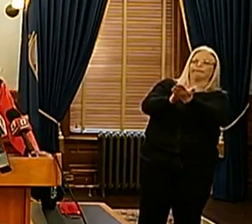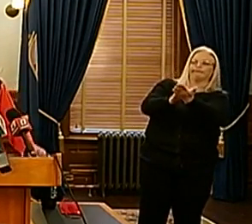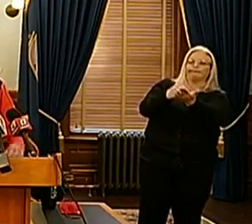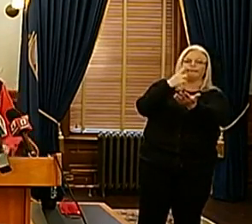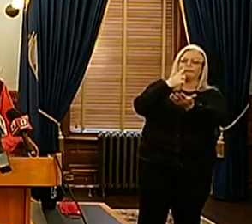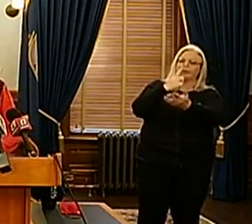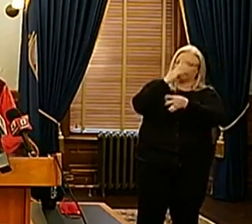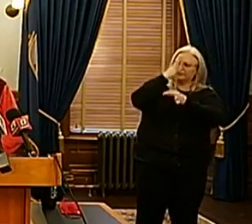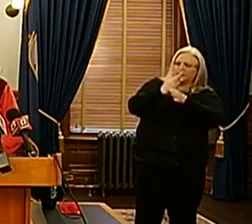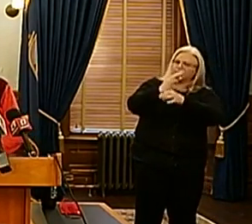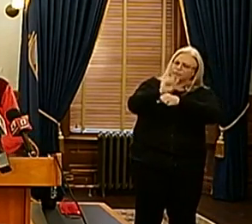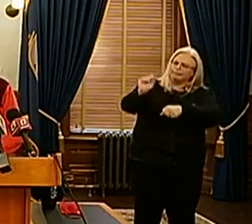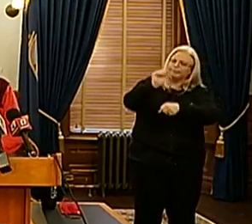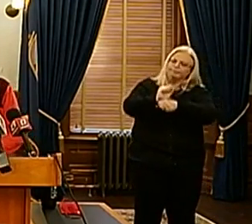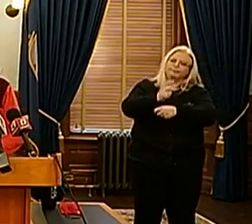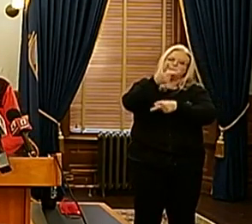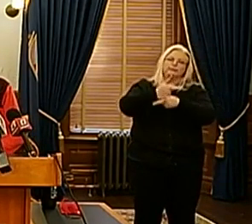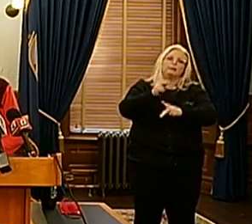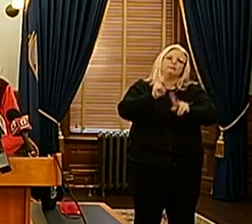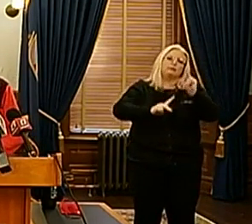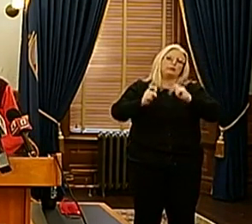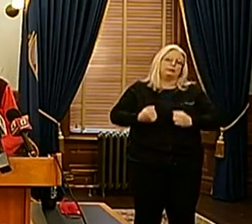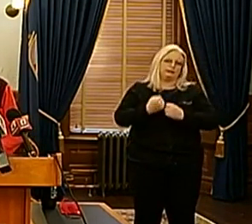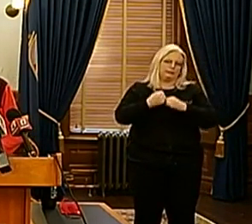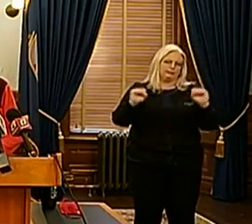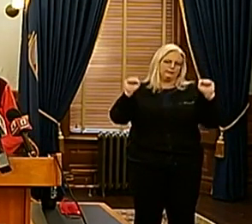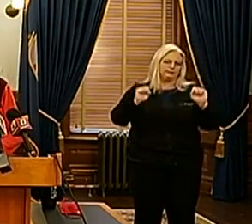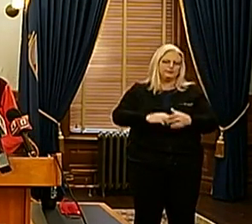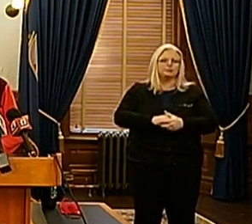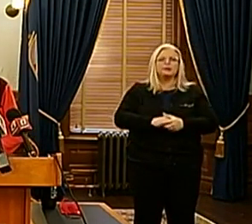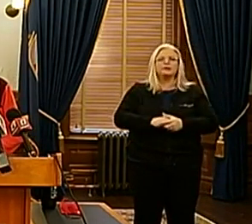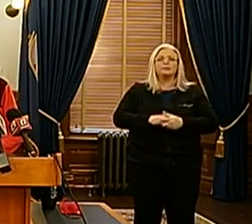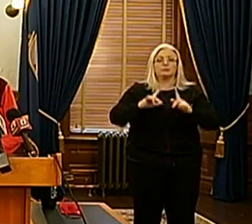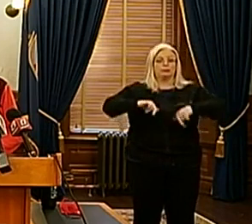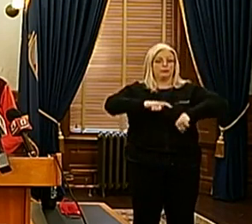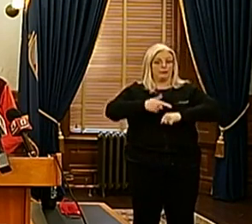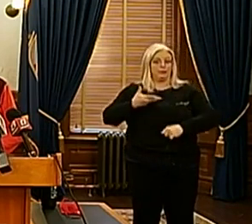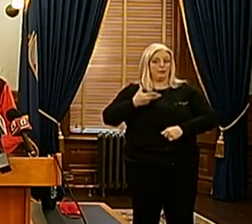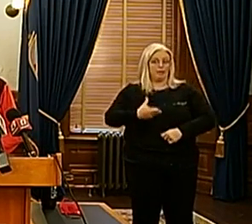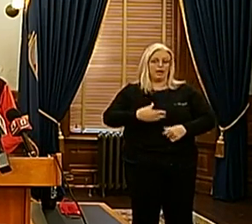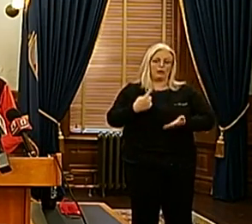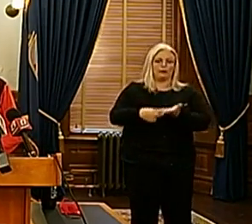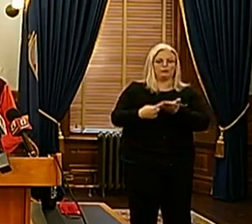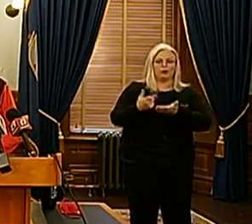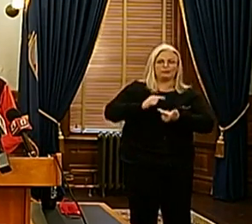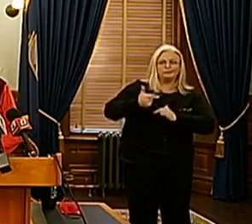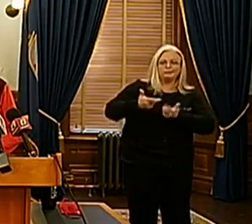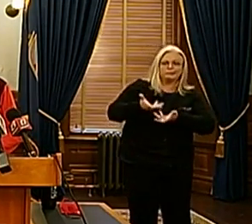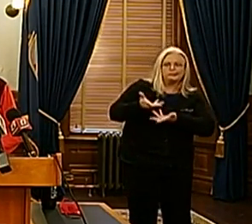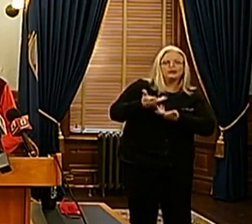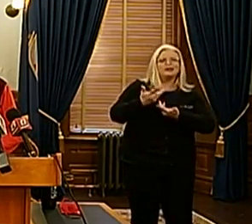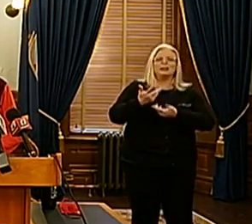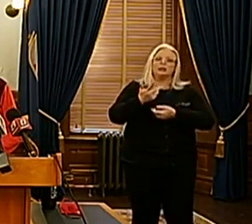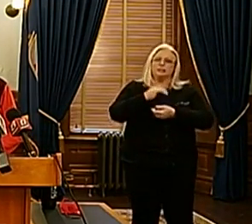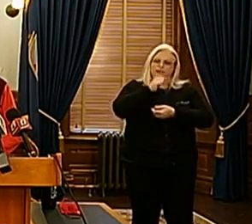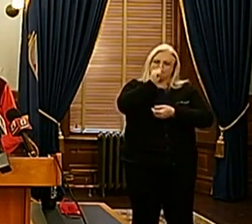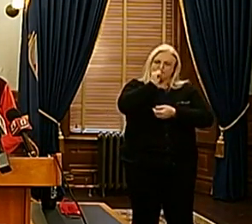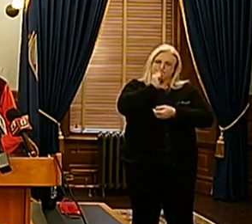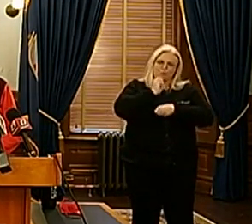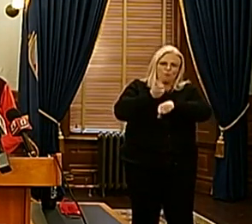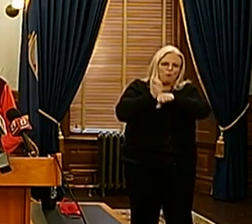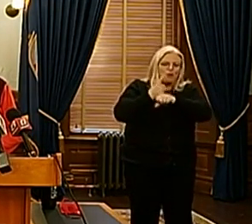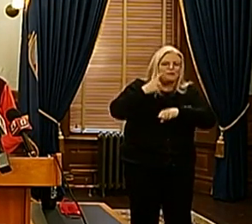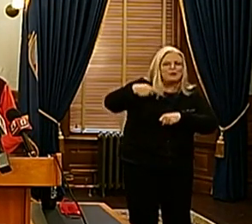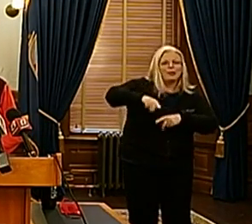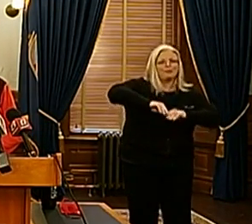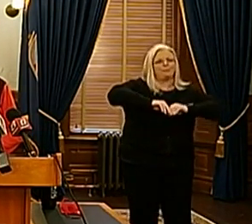their diligent efforts to keep Kansans safe. While I was there, we talked about how hard it had been for them when the virus spread